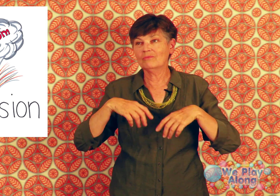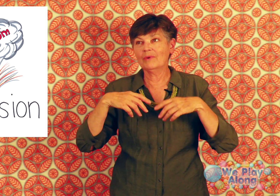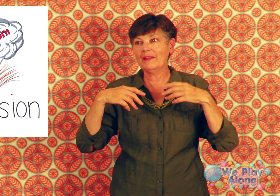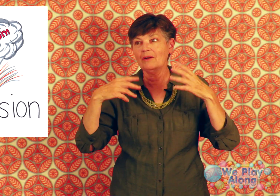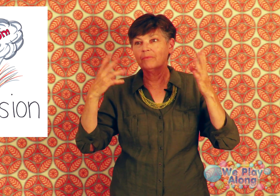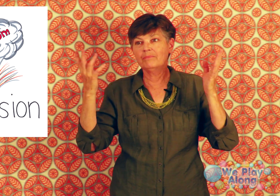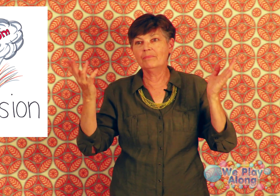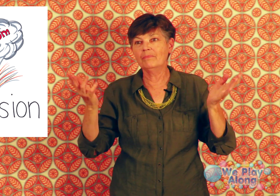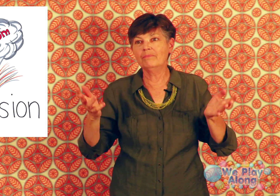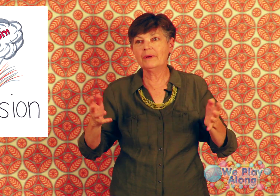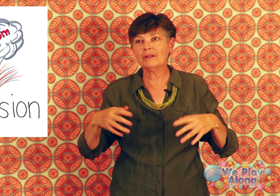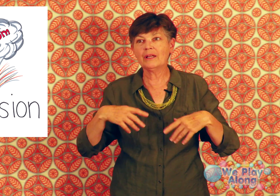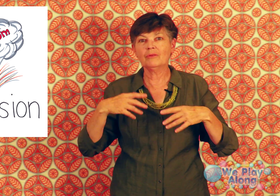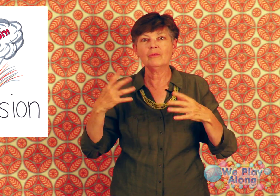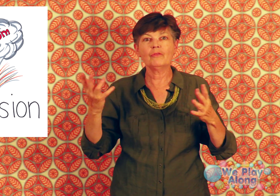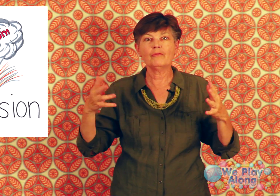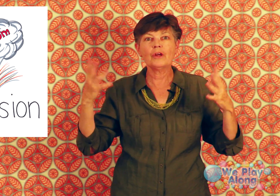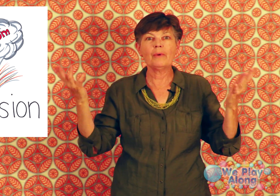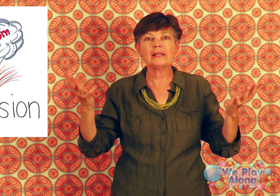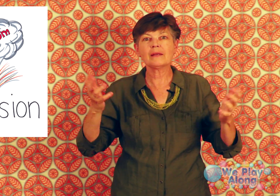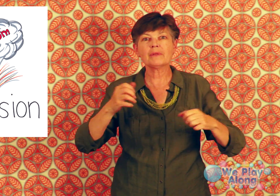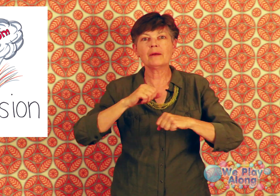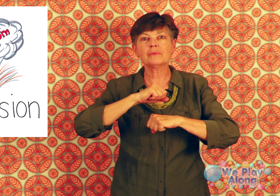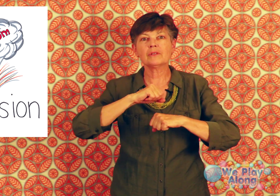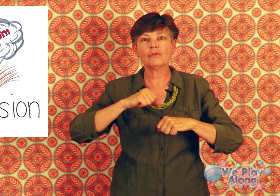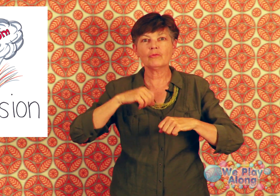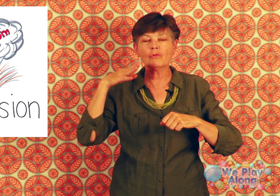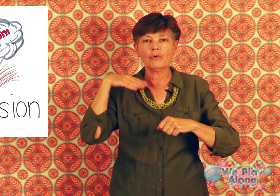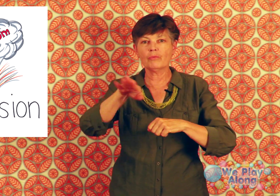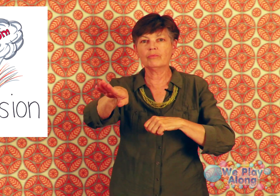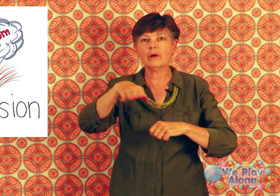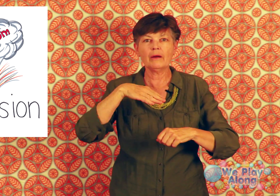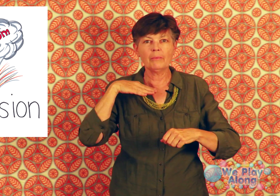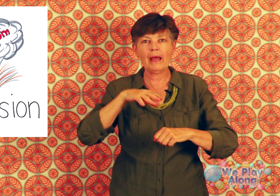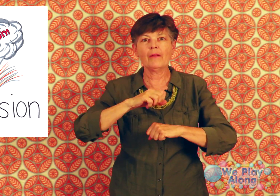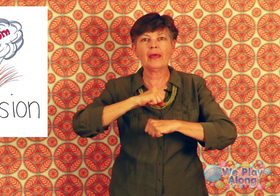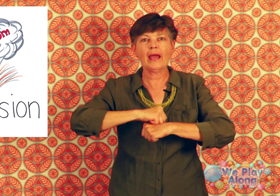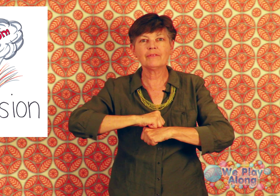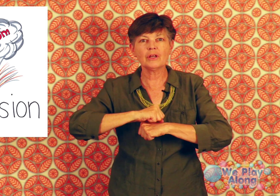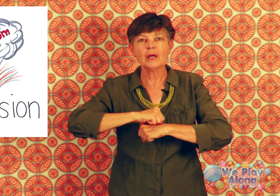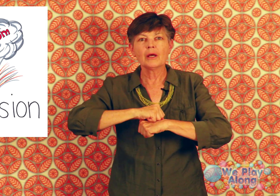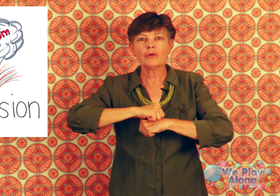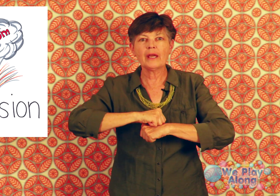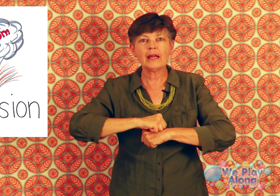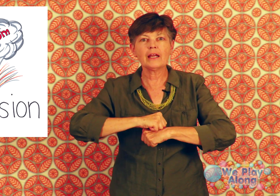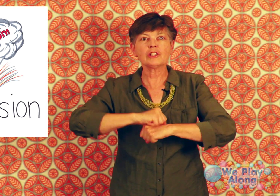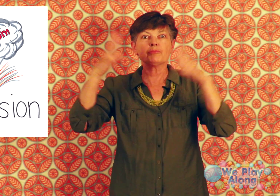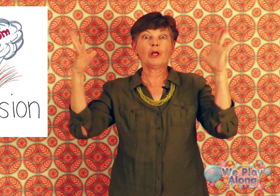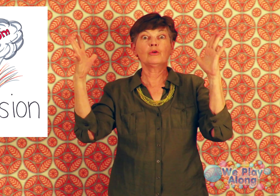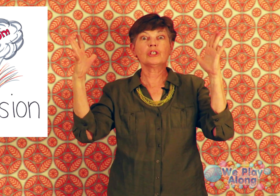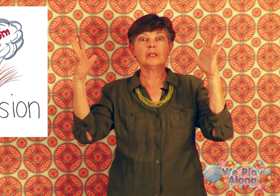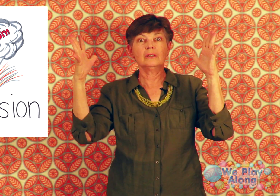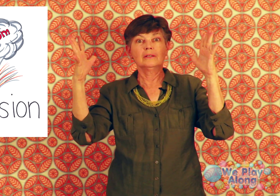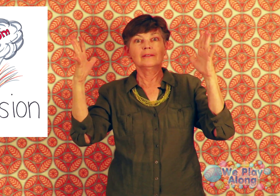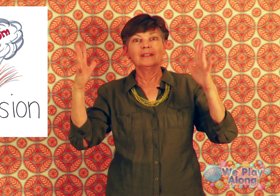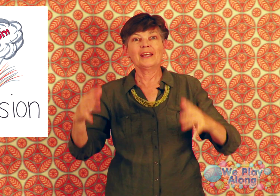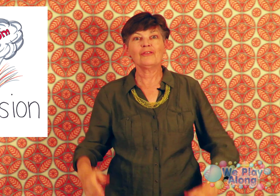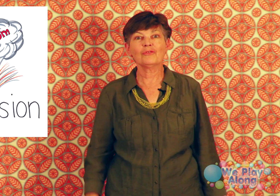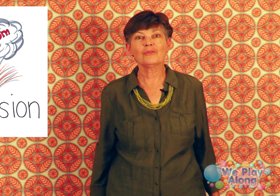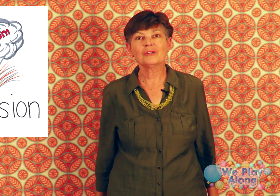When they're building freeways, sometimes through a mountain, they have to create an explosion to get through. You